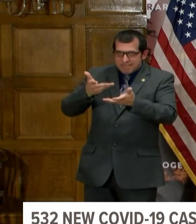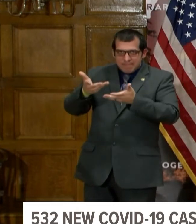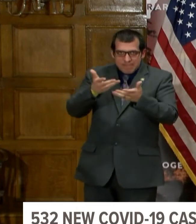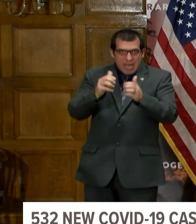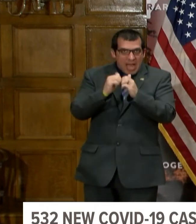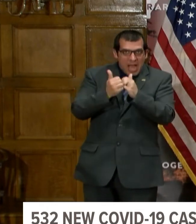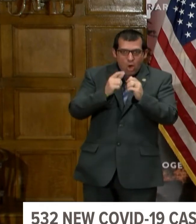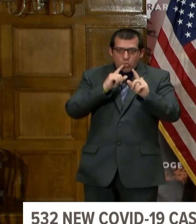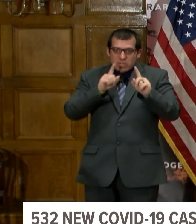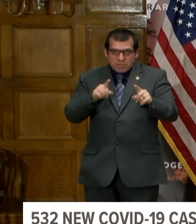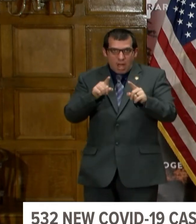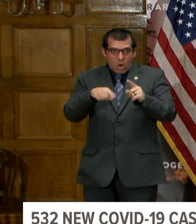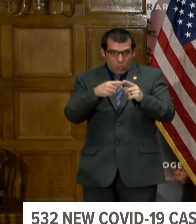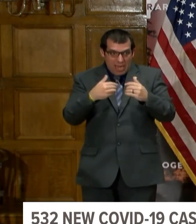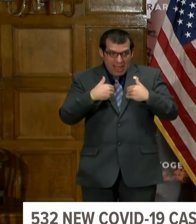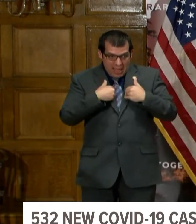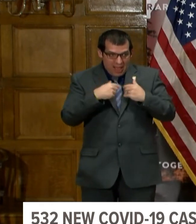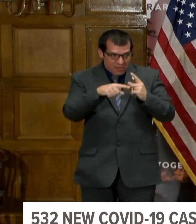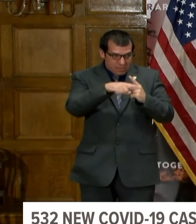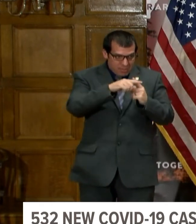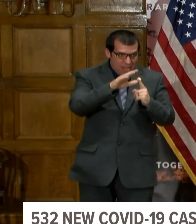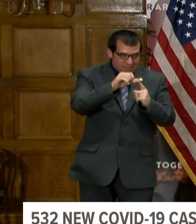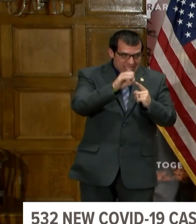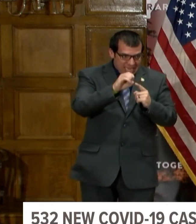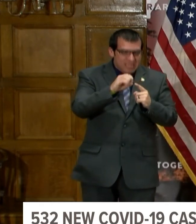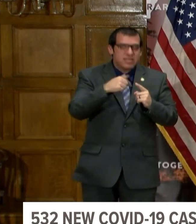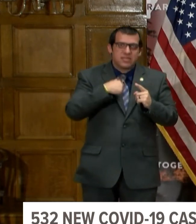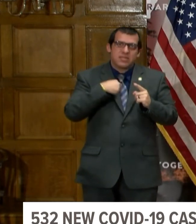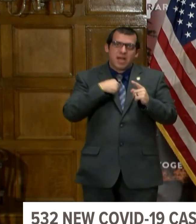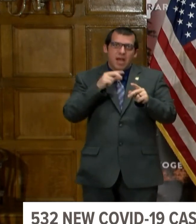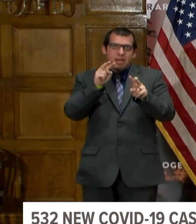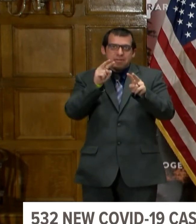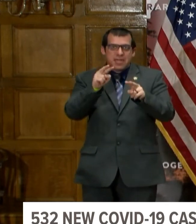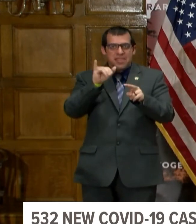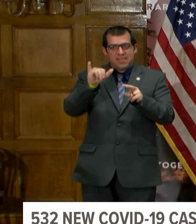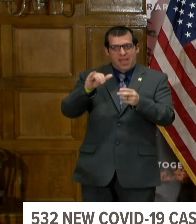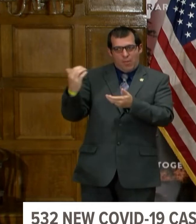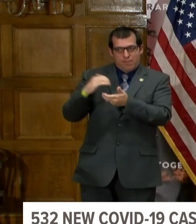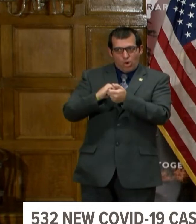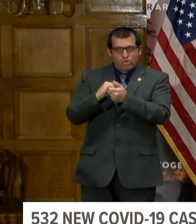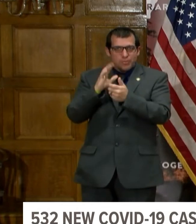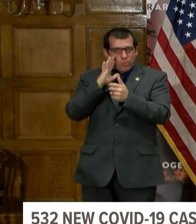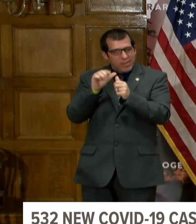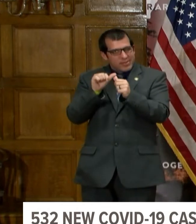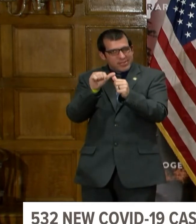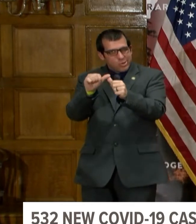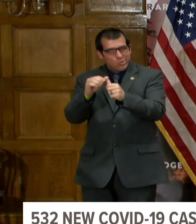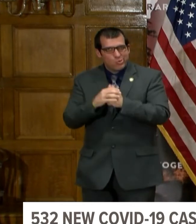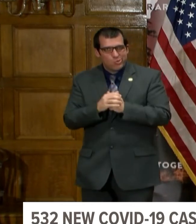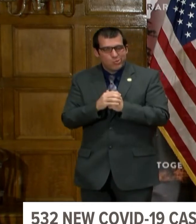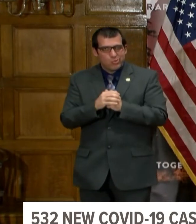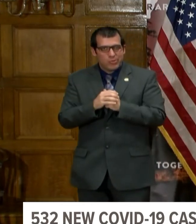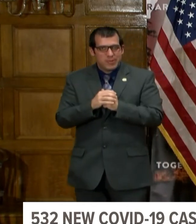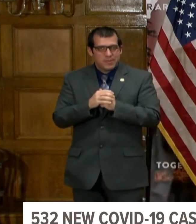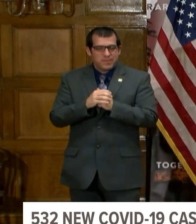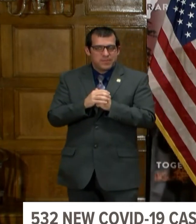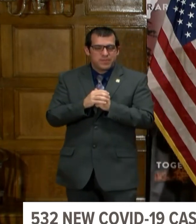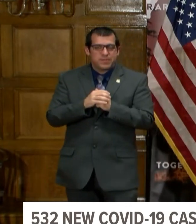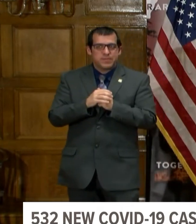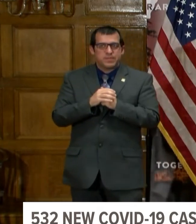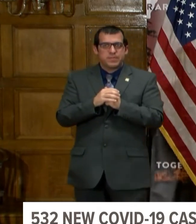there is a positive case in the school. I expect that partnership to continue. In terms of the